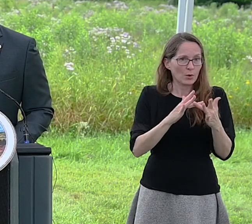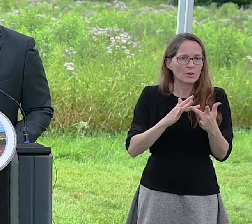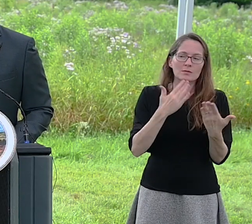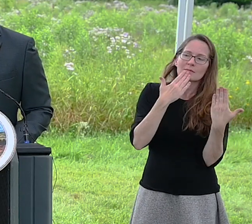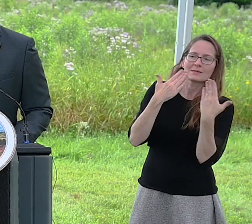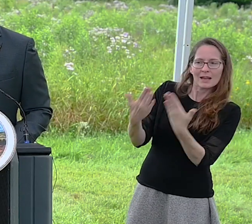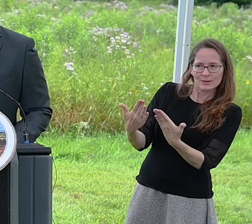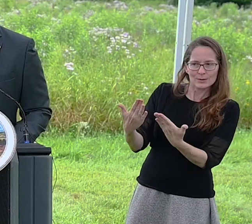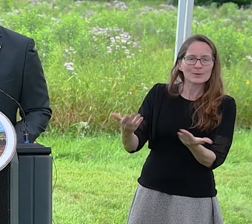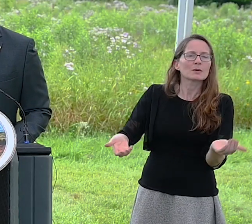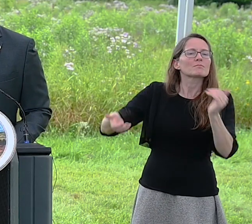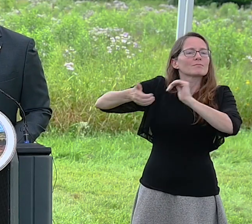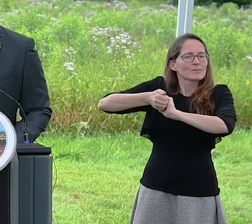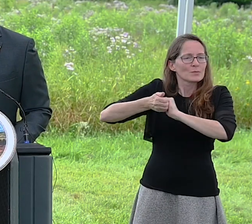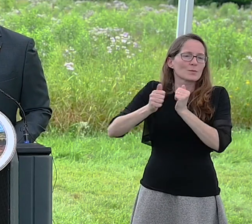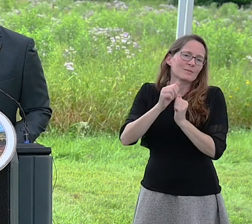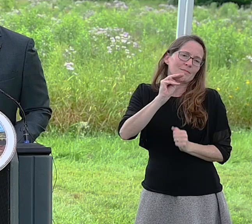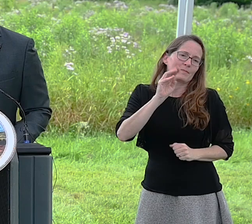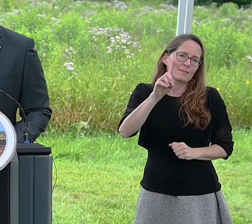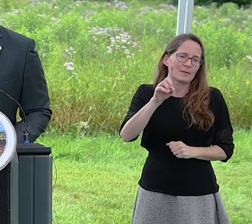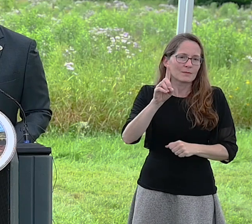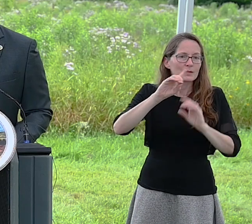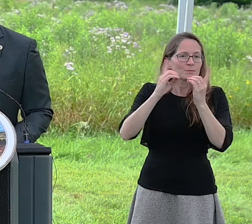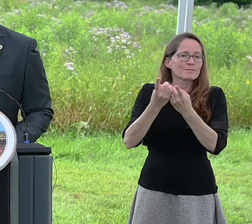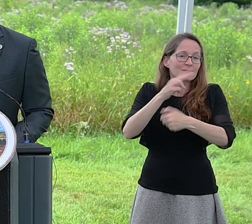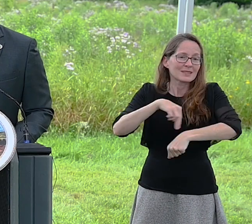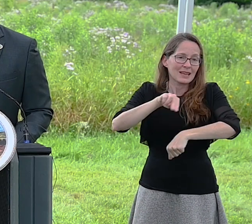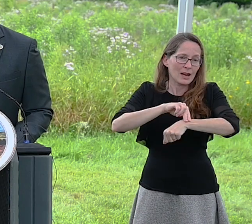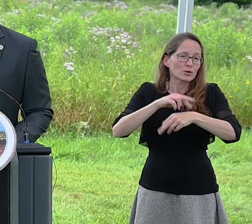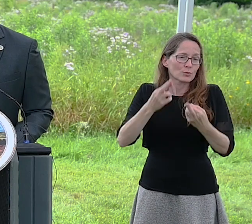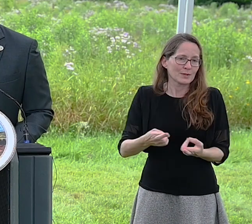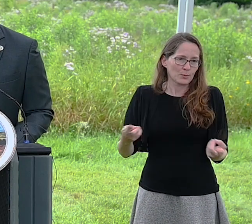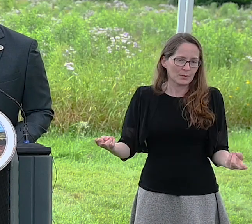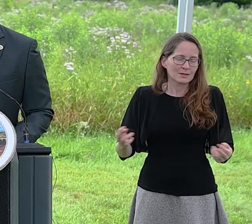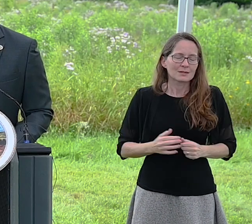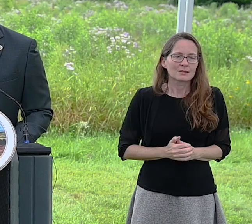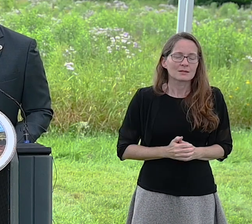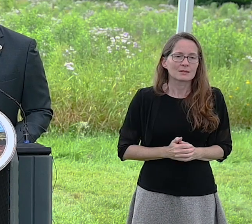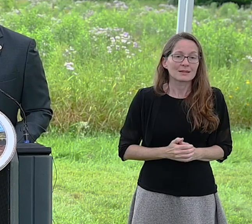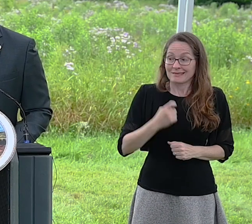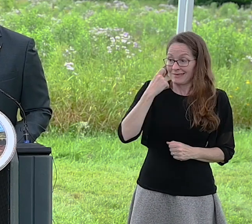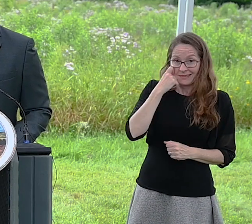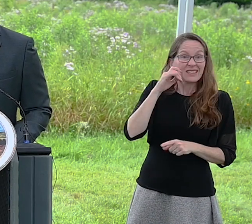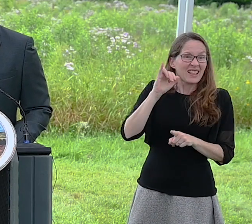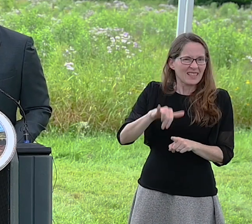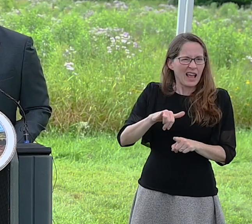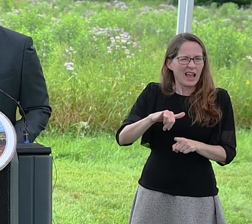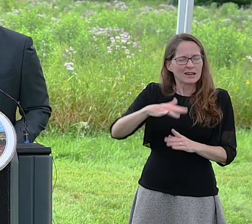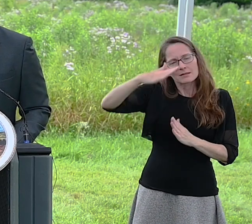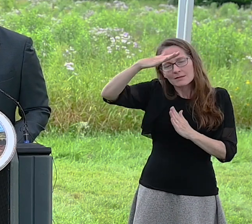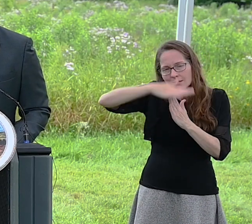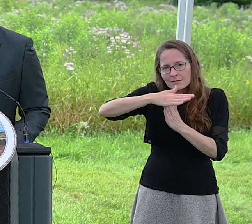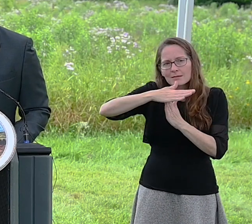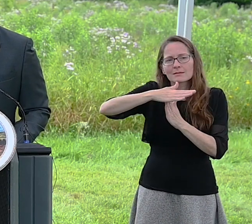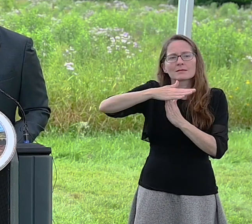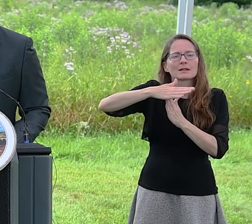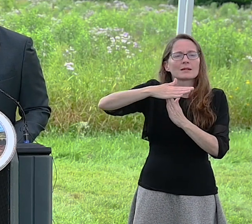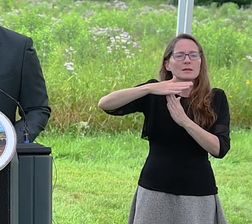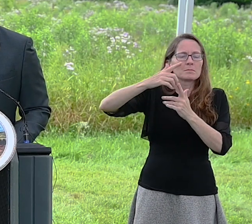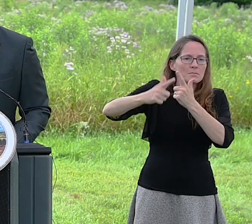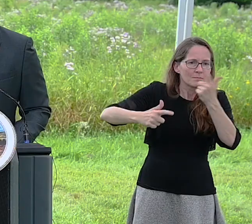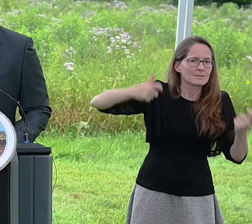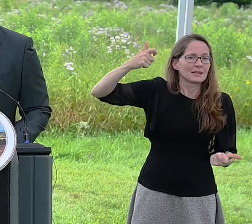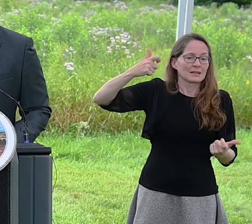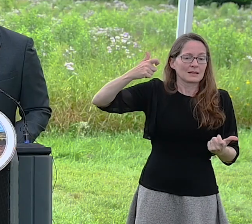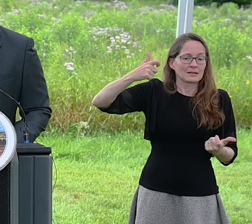of Natural Resources. This was the single largest planting of any